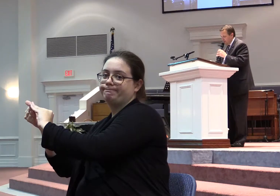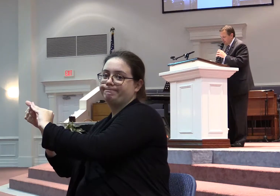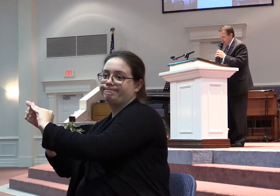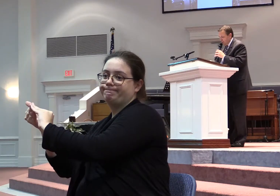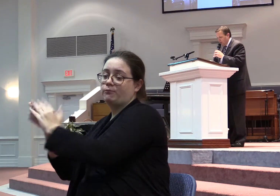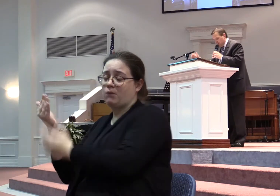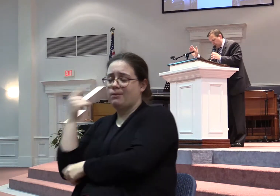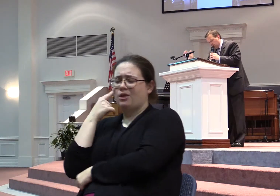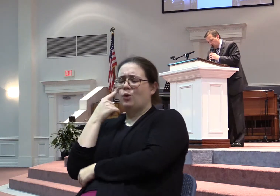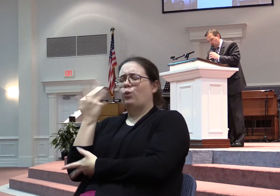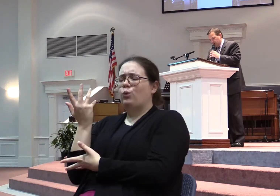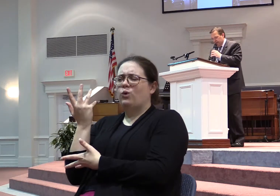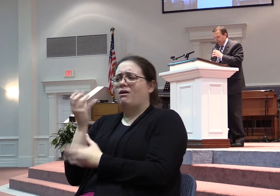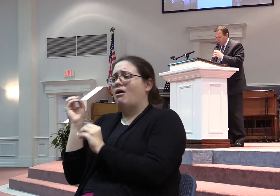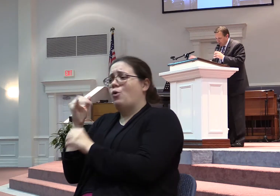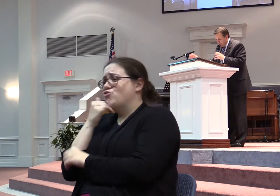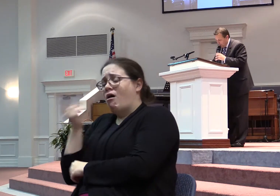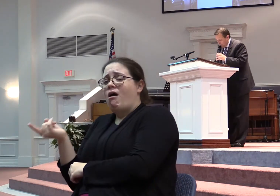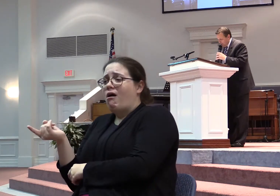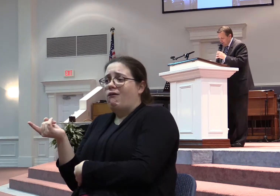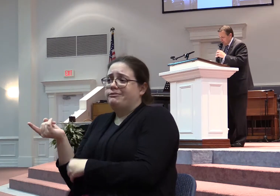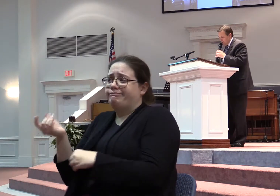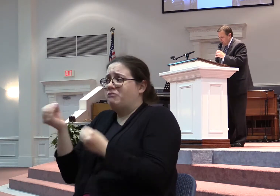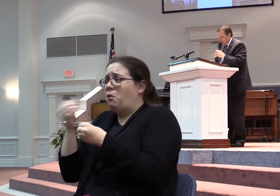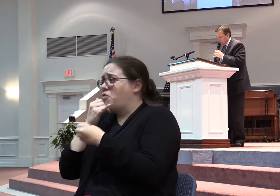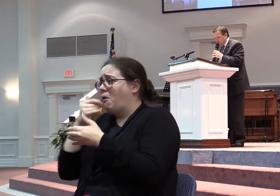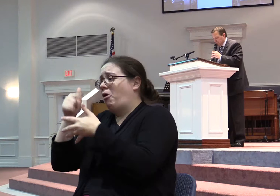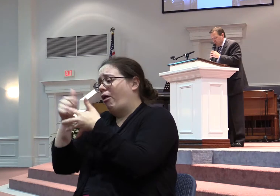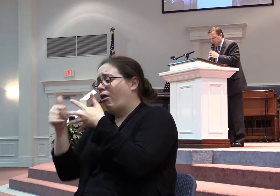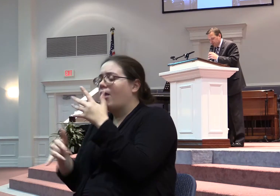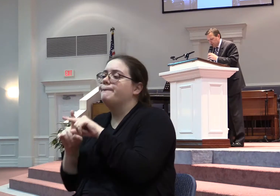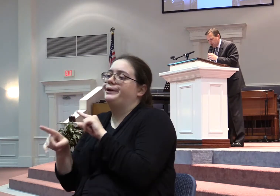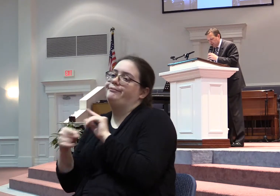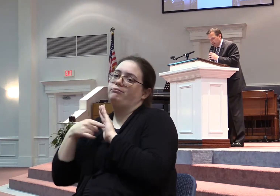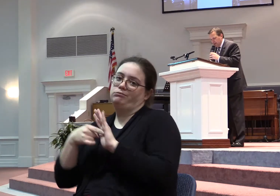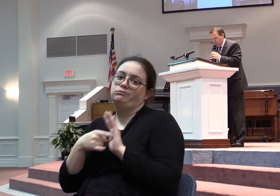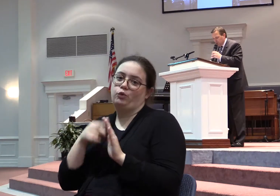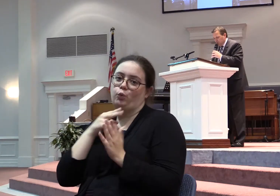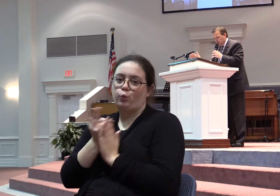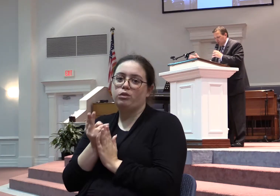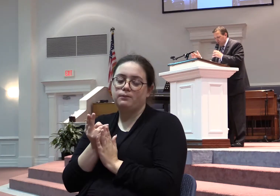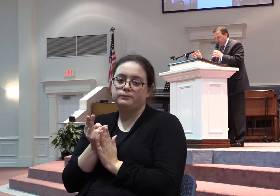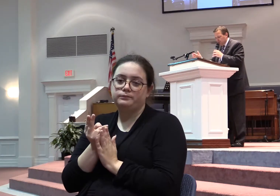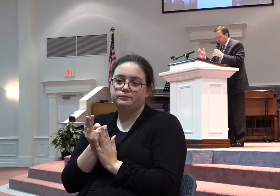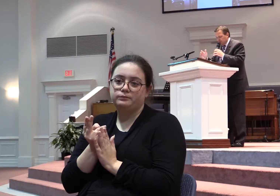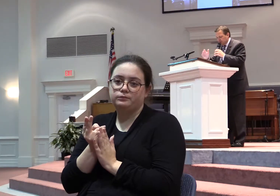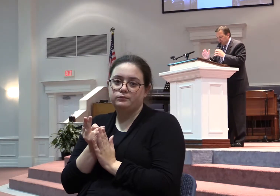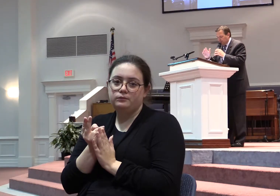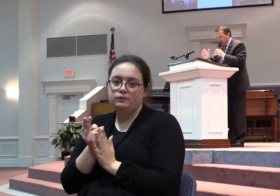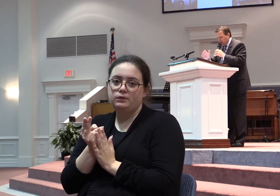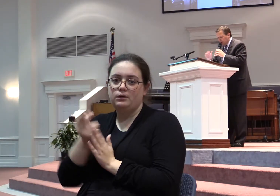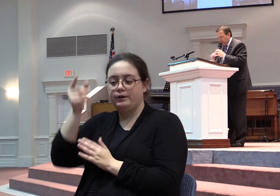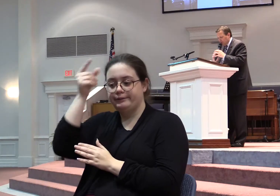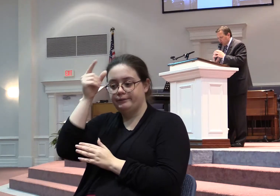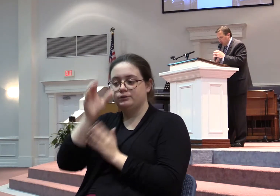You might be thinking, well, there's nothing wrong with that, there's nothing wrong with this, but the truth must be revealed when you turn to from Genesis